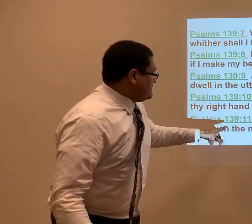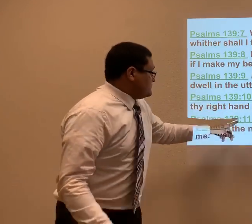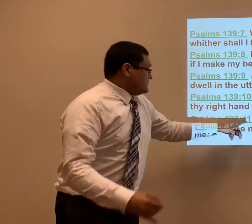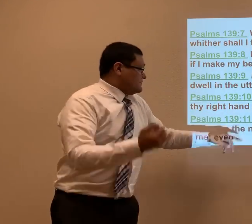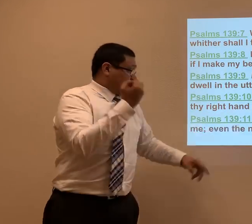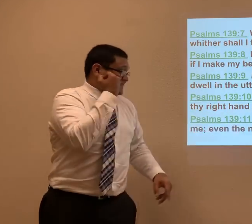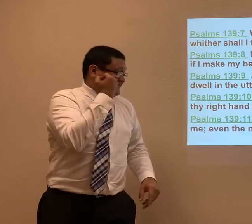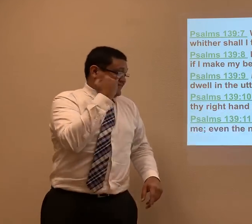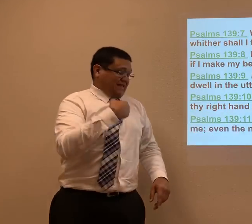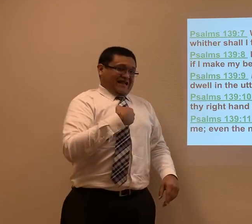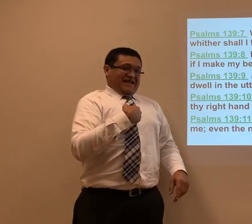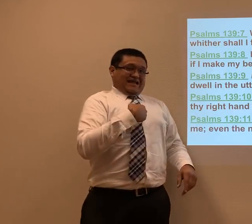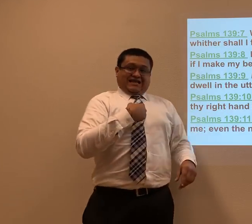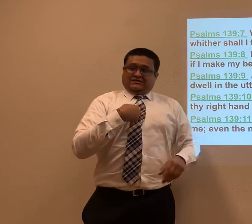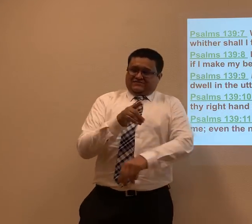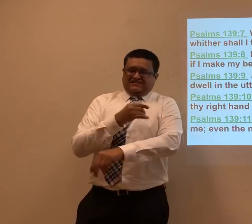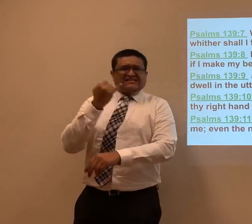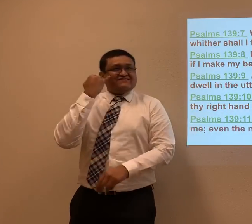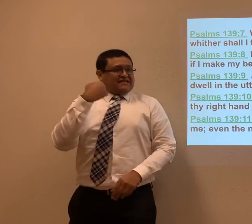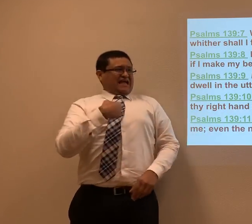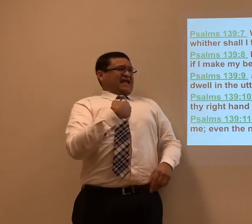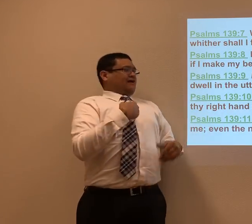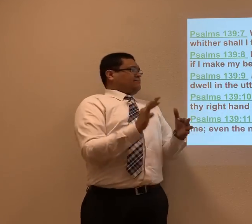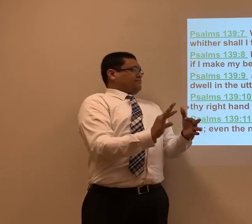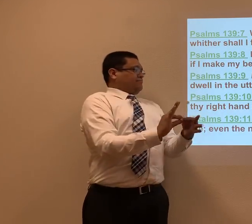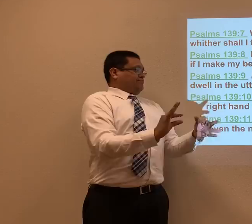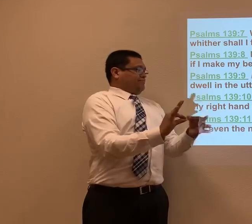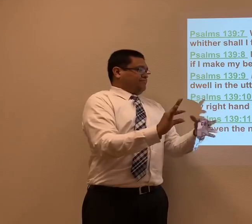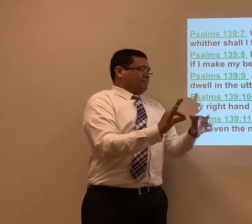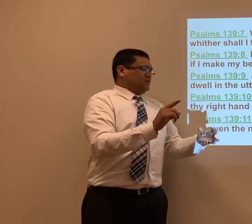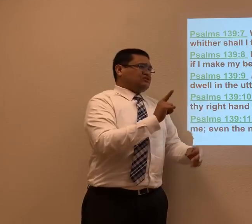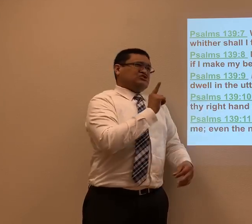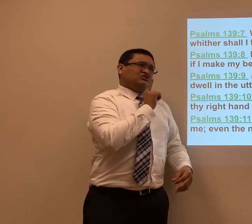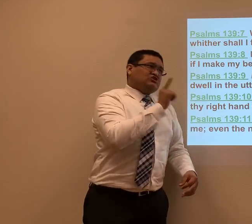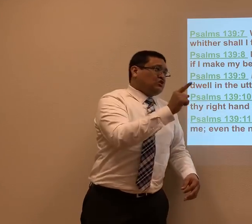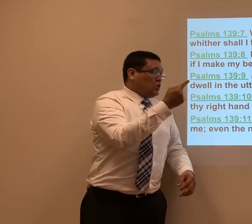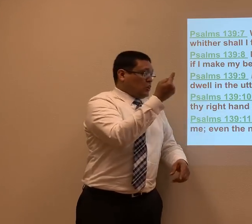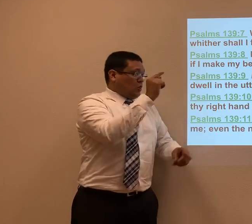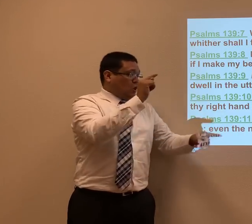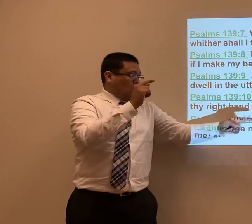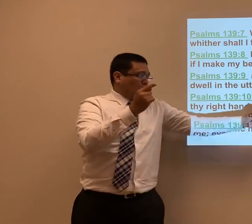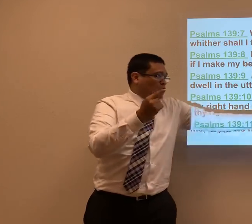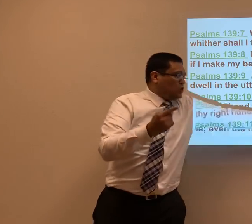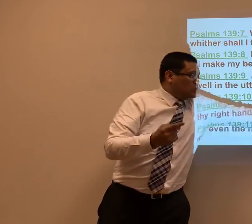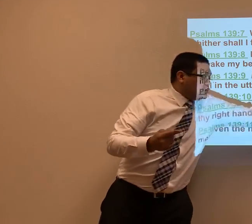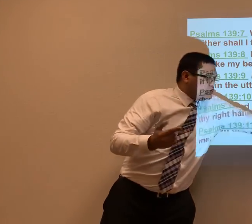And verse 11 says, and David's, he's saying this, he says,